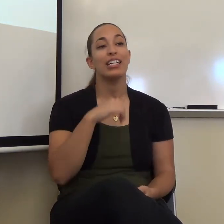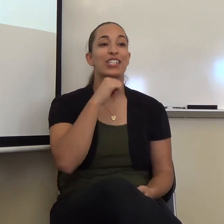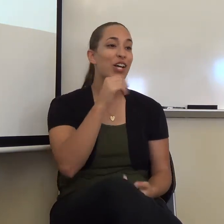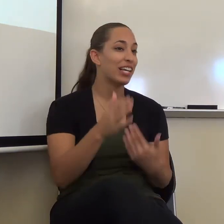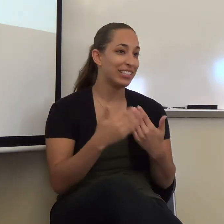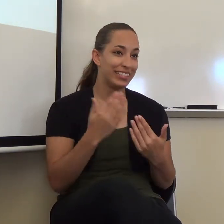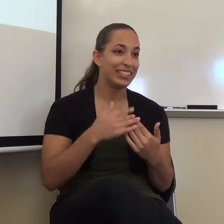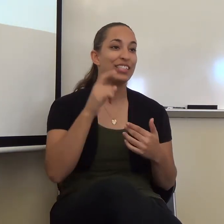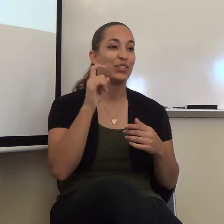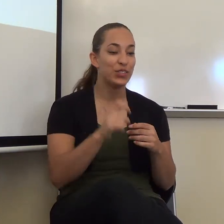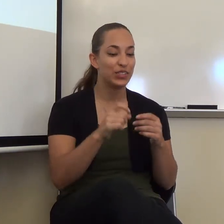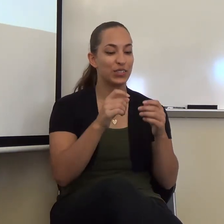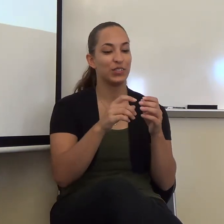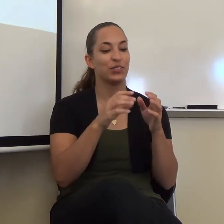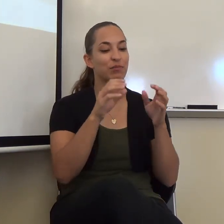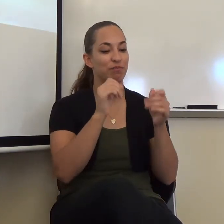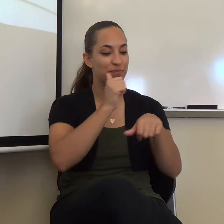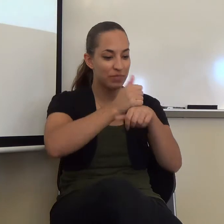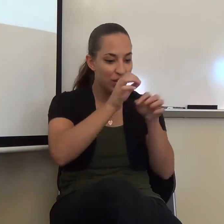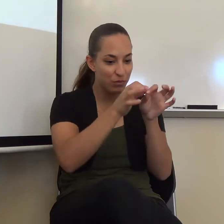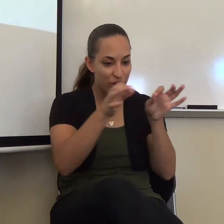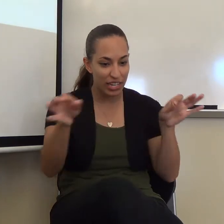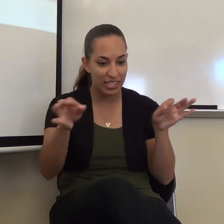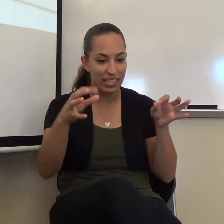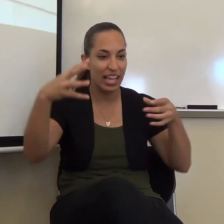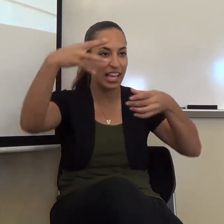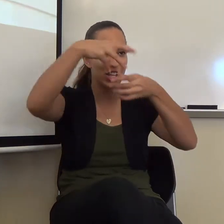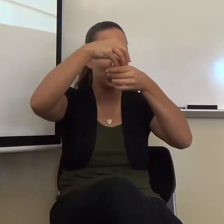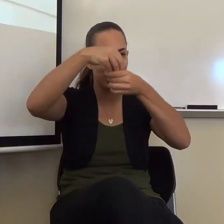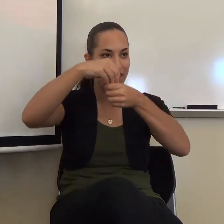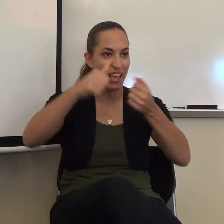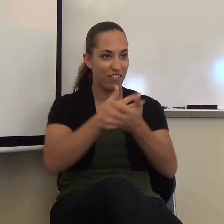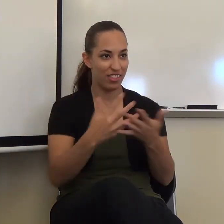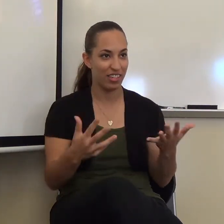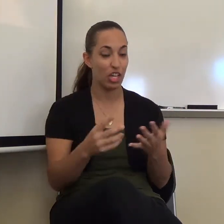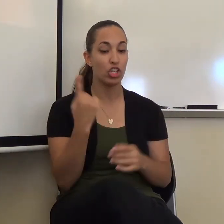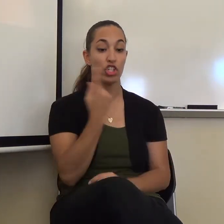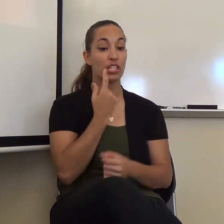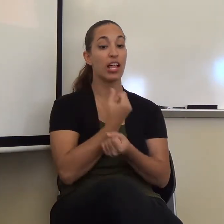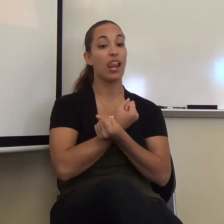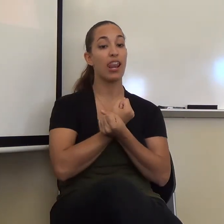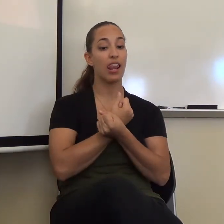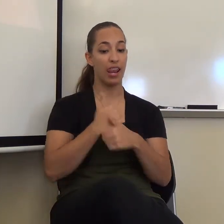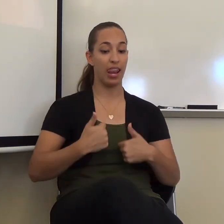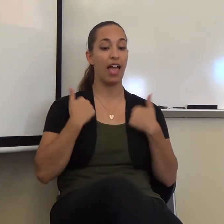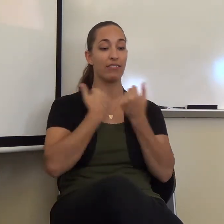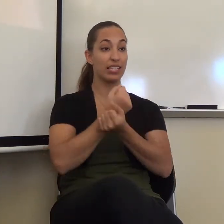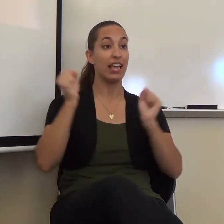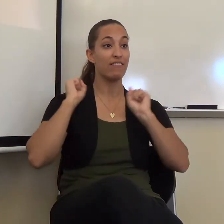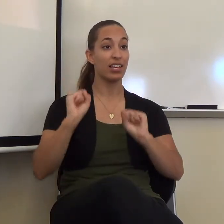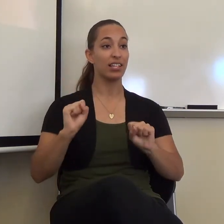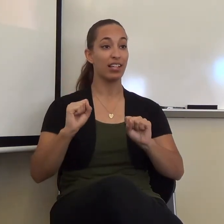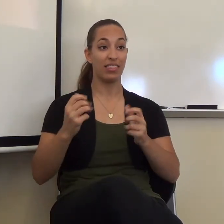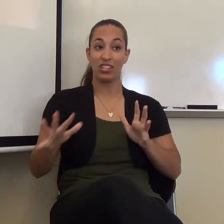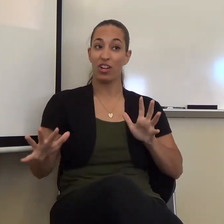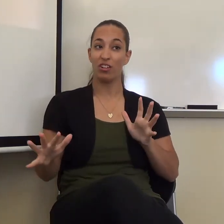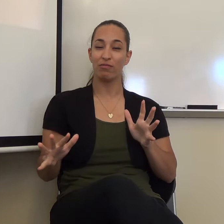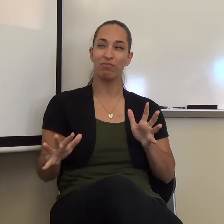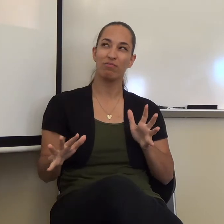in there. So just the life-saving only really is this,